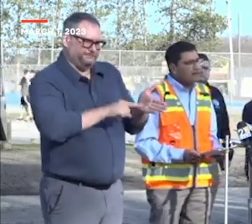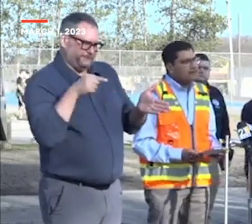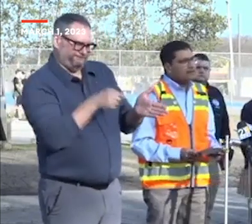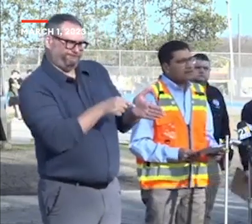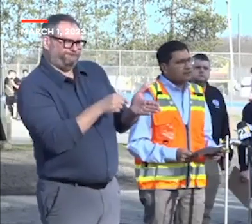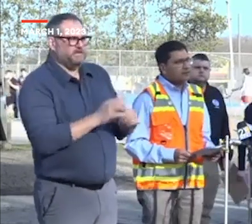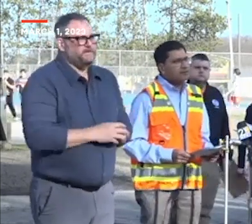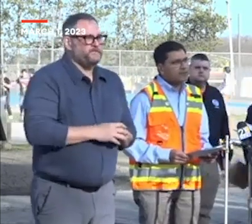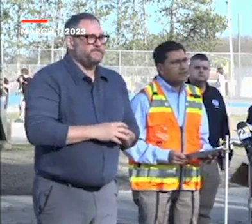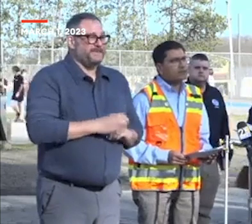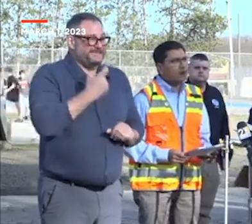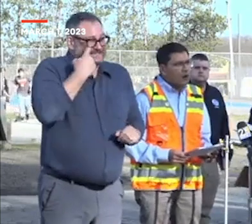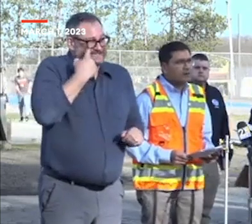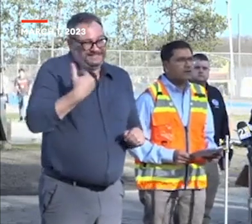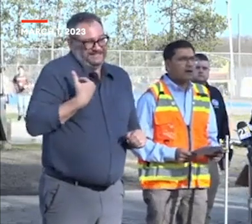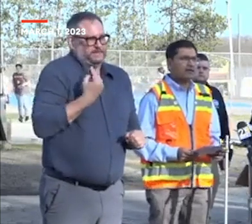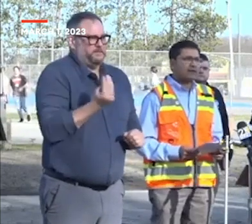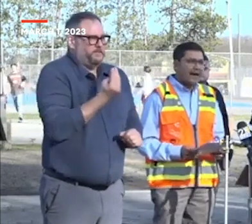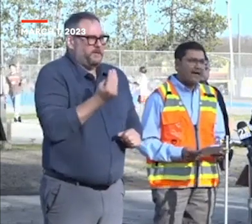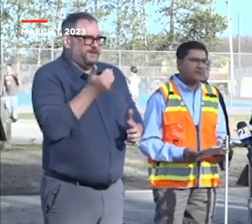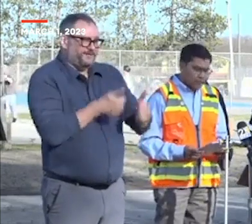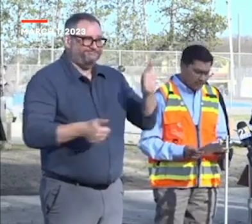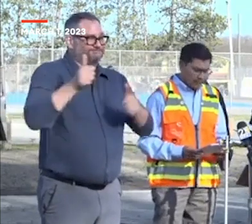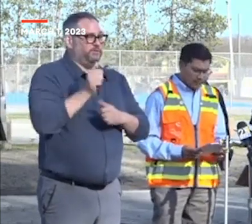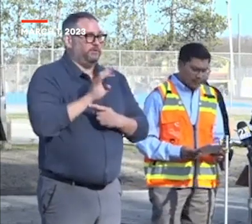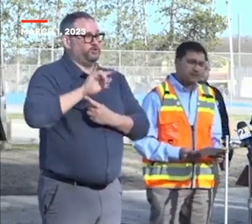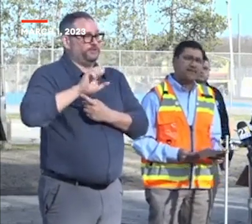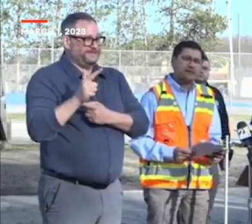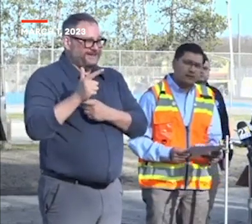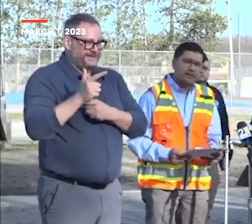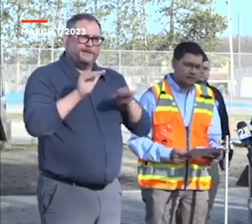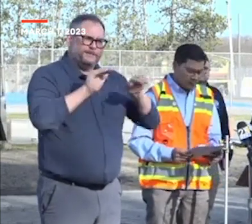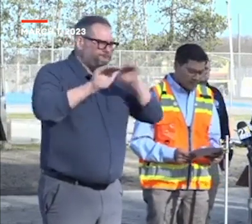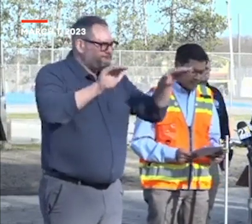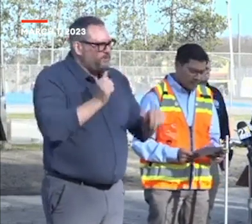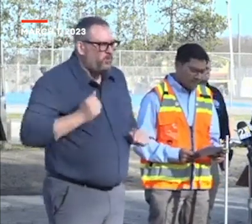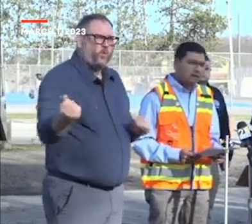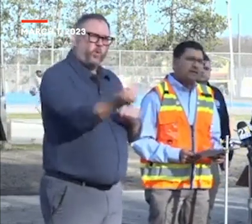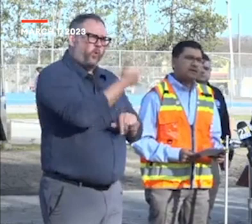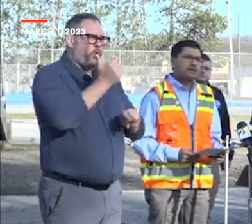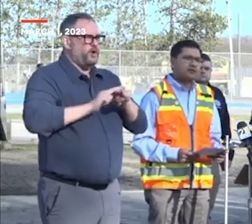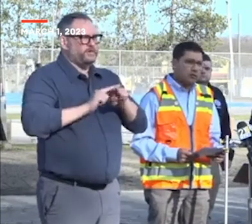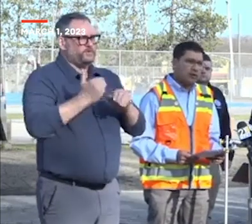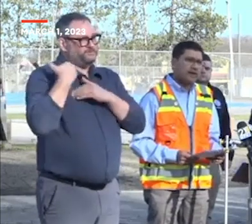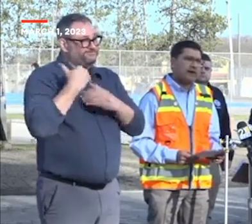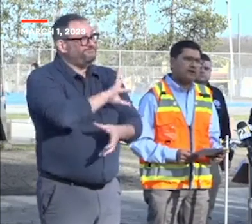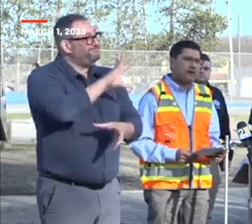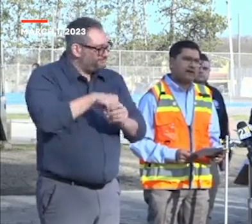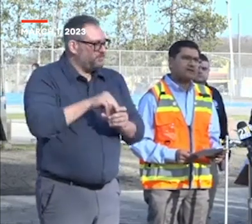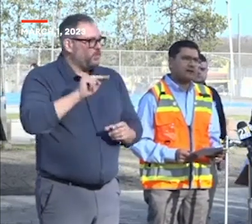Monday, Secretary Buttigieg called on the Class 1 railroads, including Norfolk Southern, to